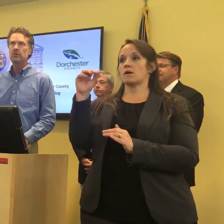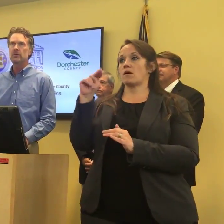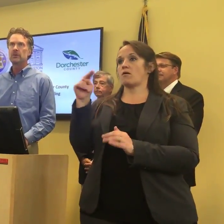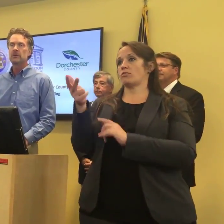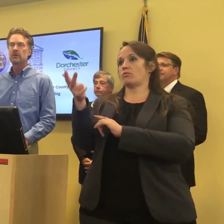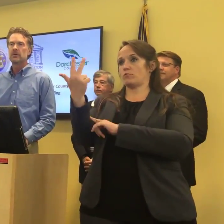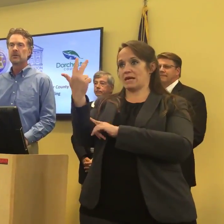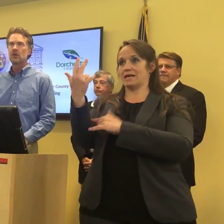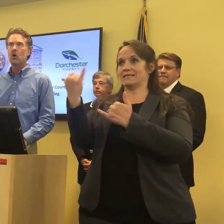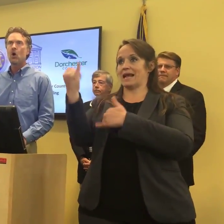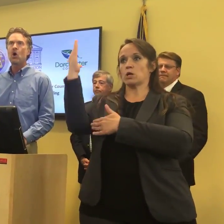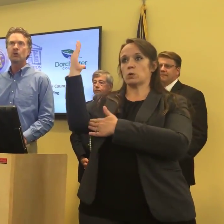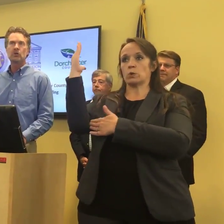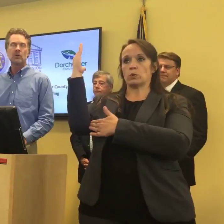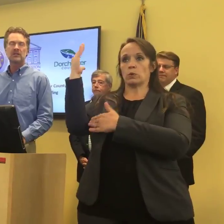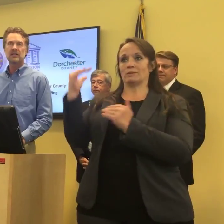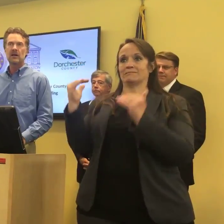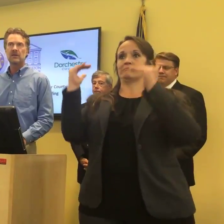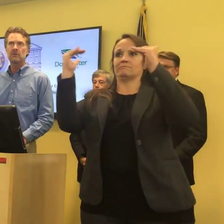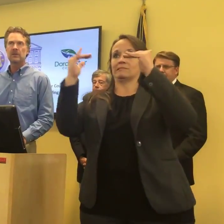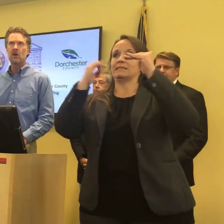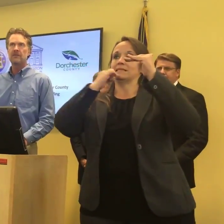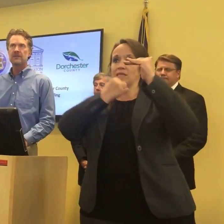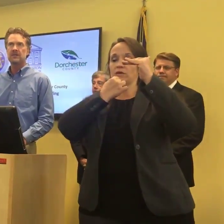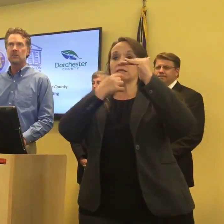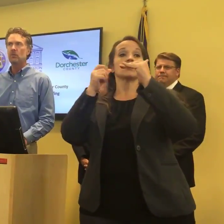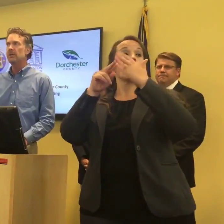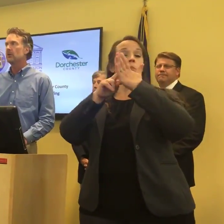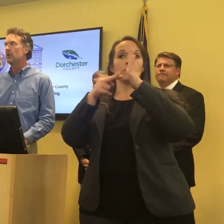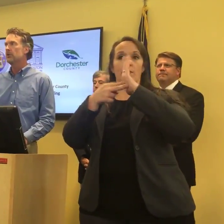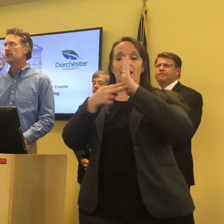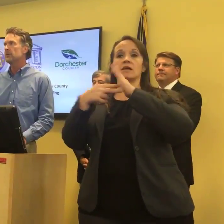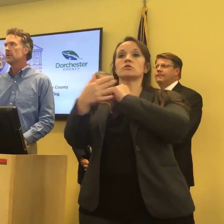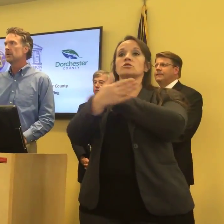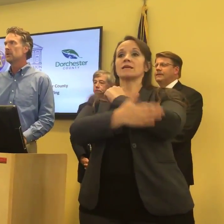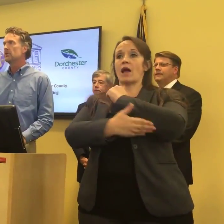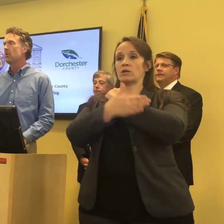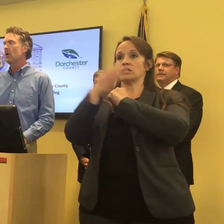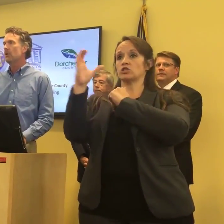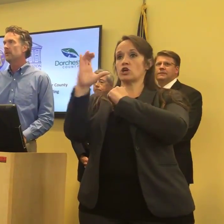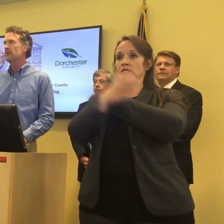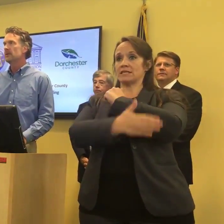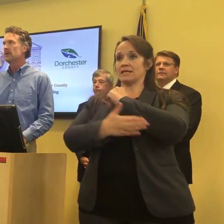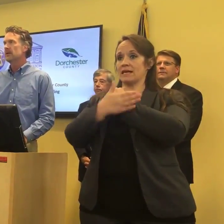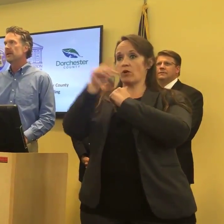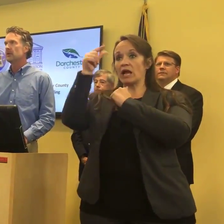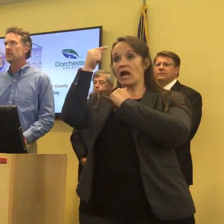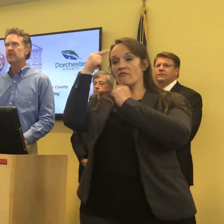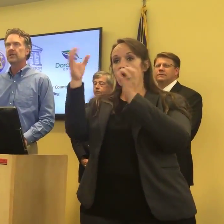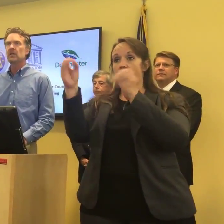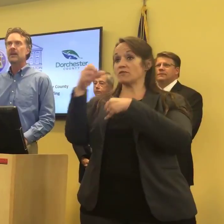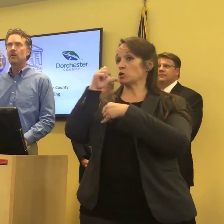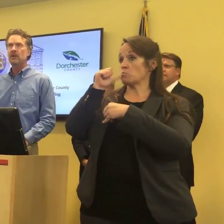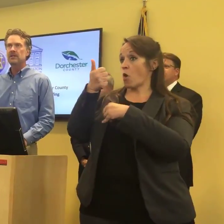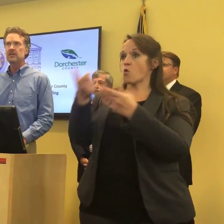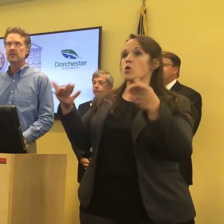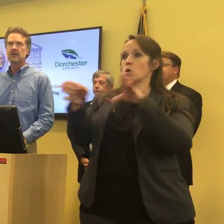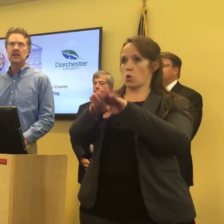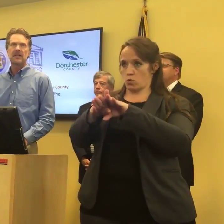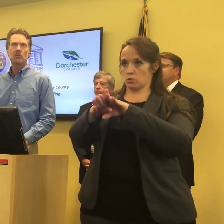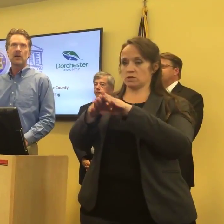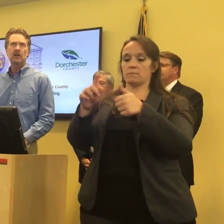noon. All Charleston County government offices will be closed tomorrow. That includes the